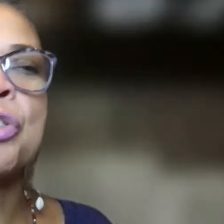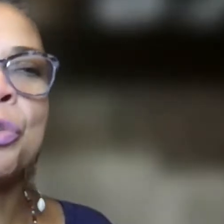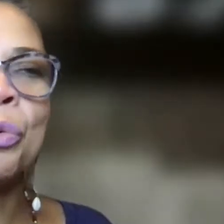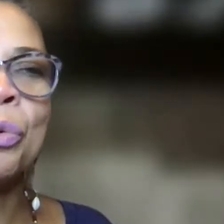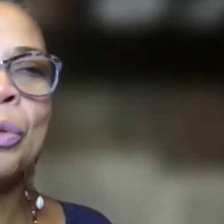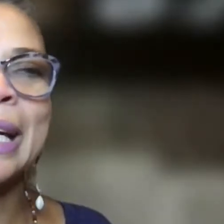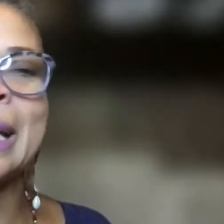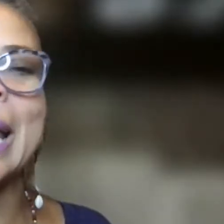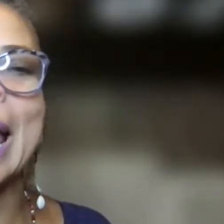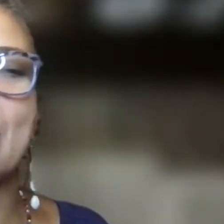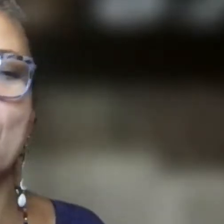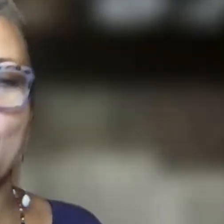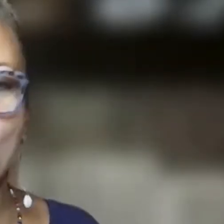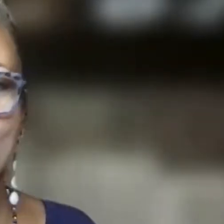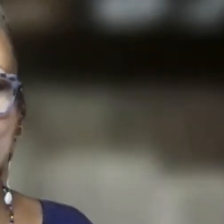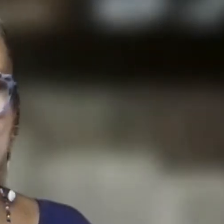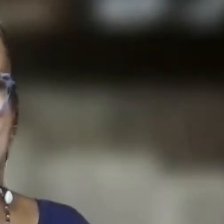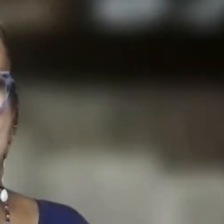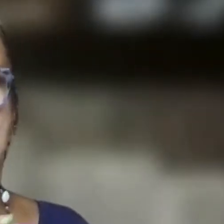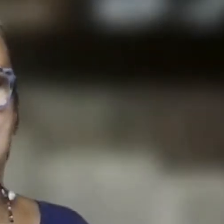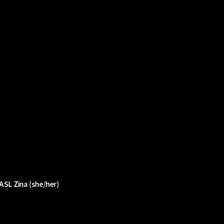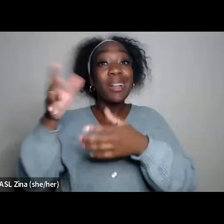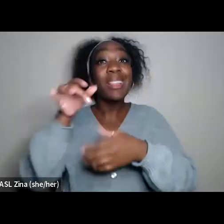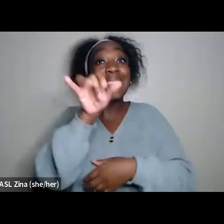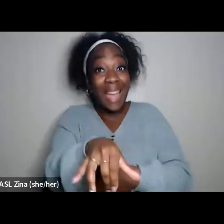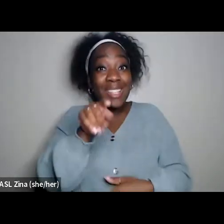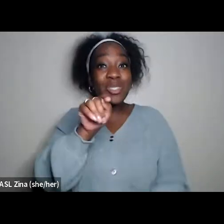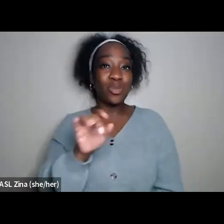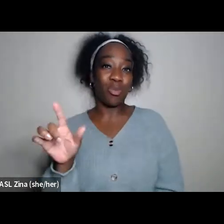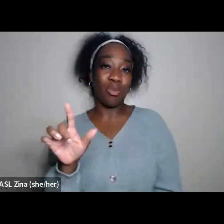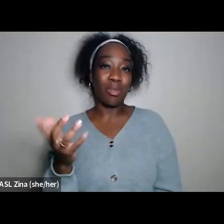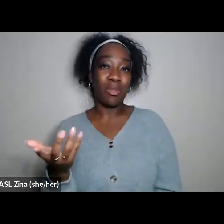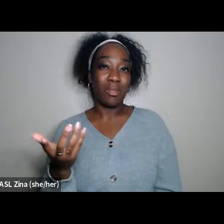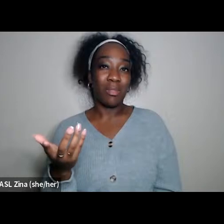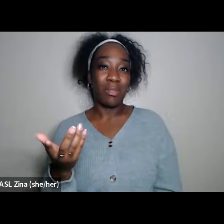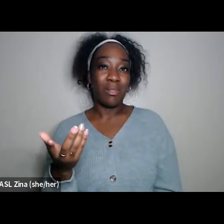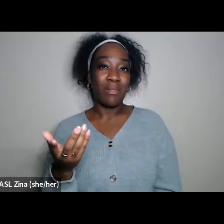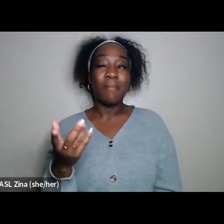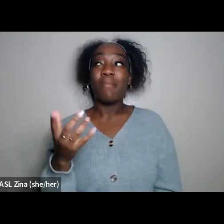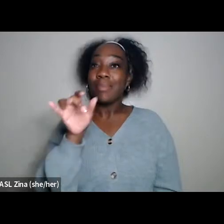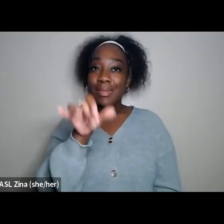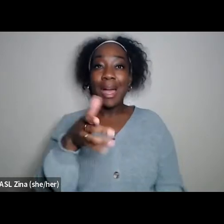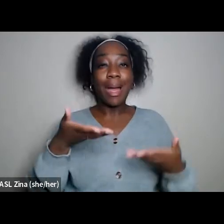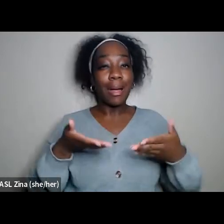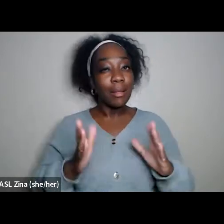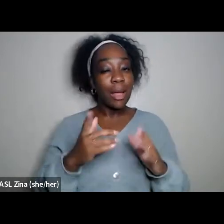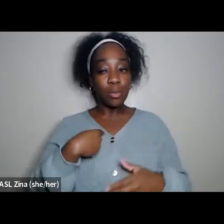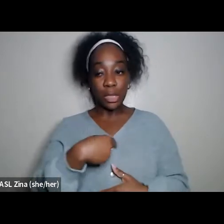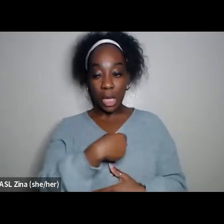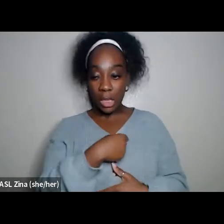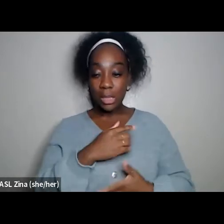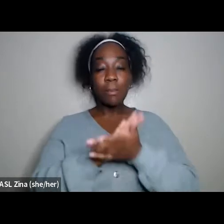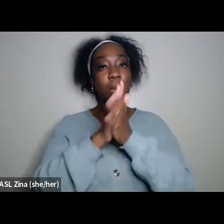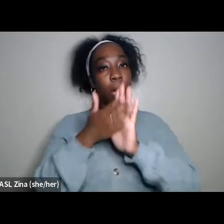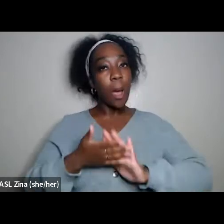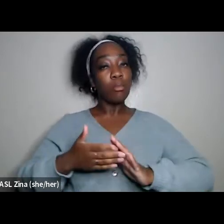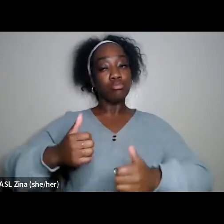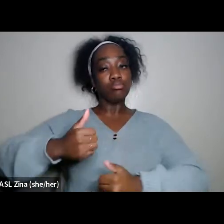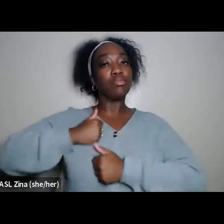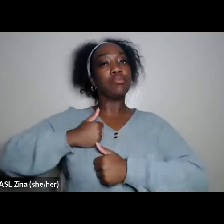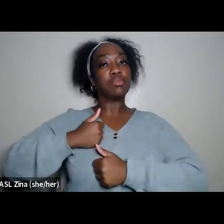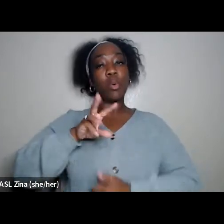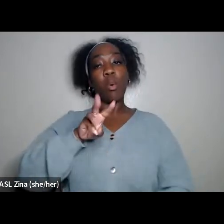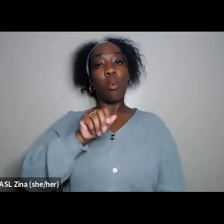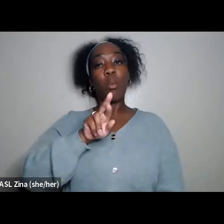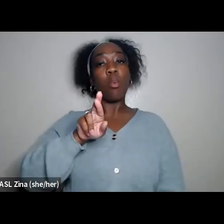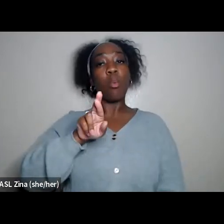a tool in our war, is a tool on our side. It allows us to be warriors, right? We don't